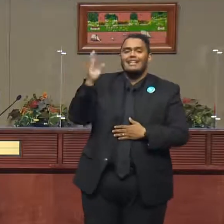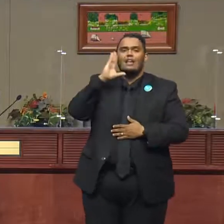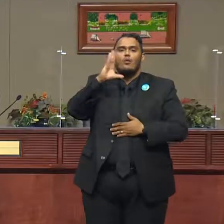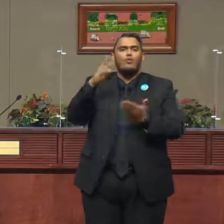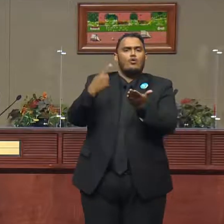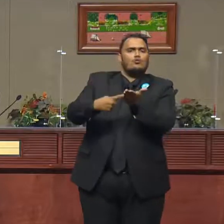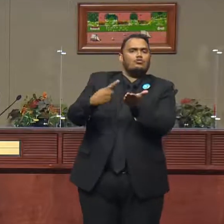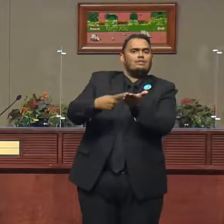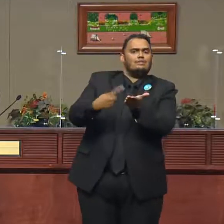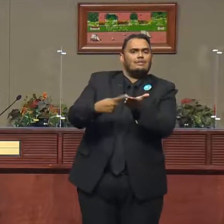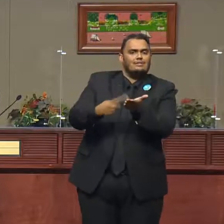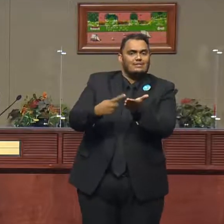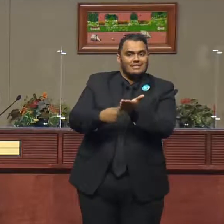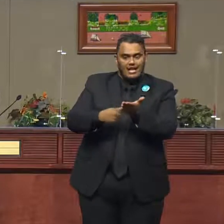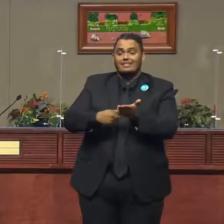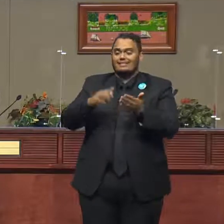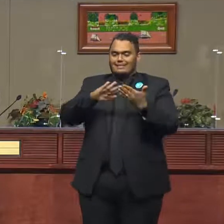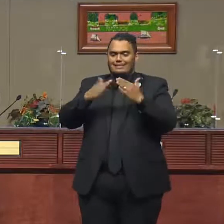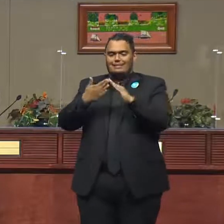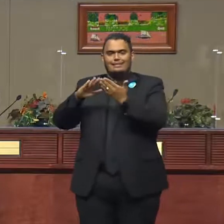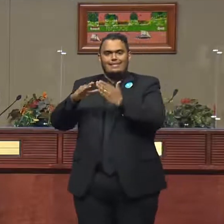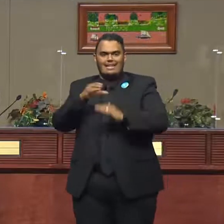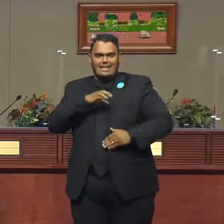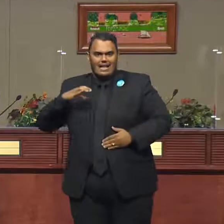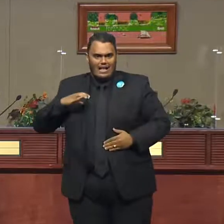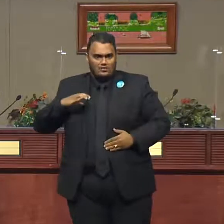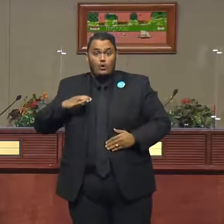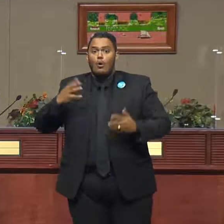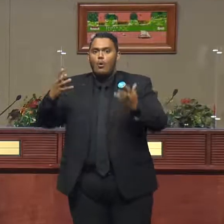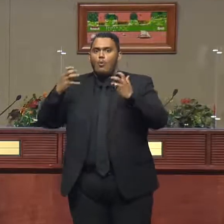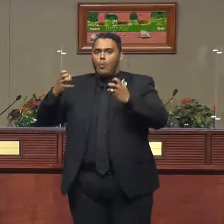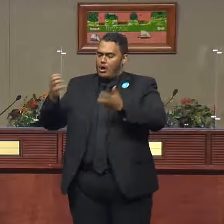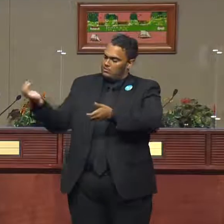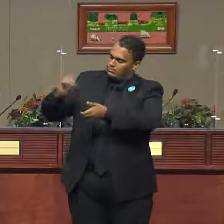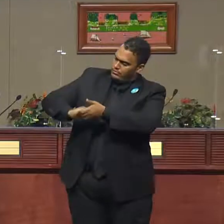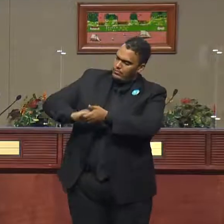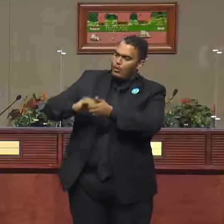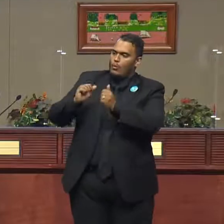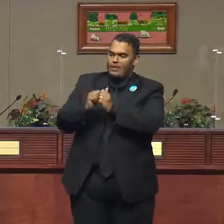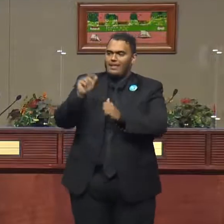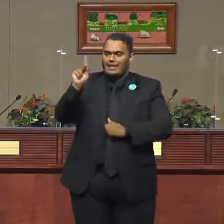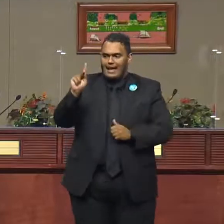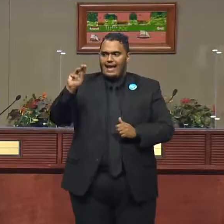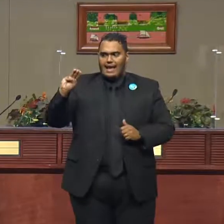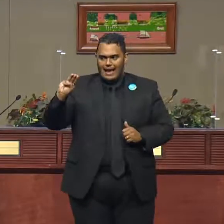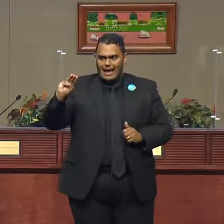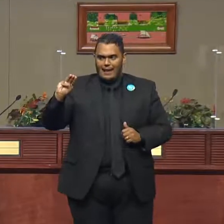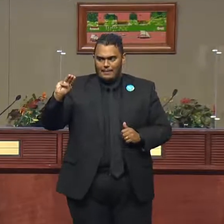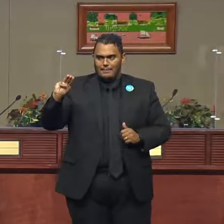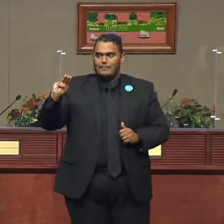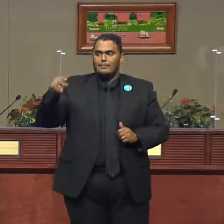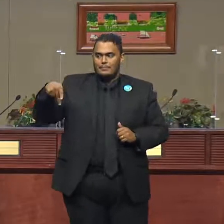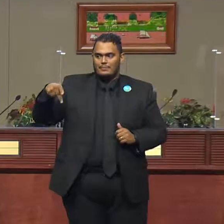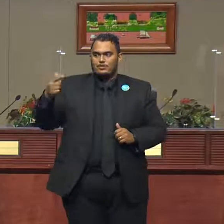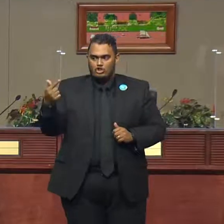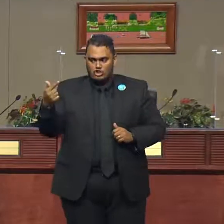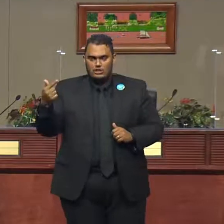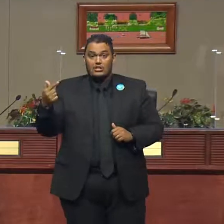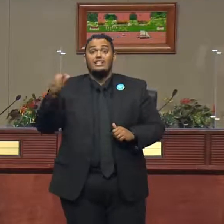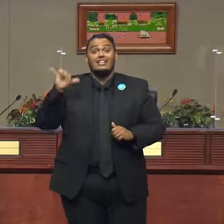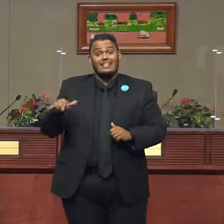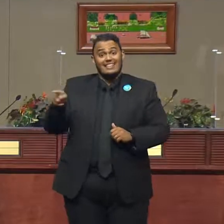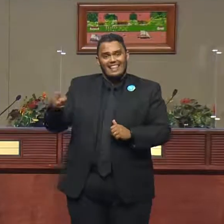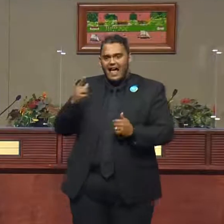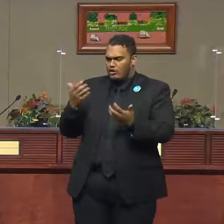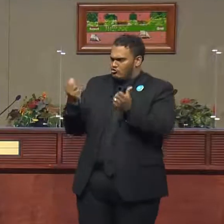with KPMG to help administer the City Rental Assistance Program to help city households get current on unpaid